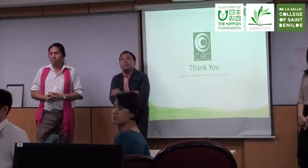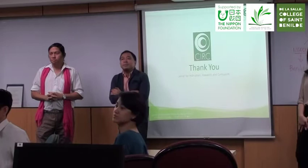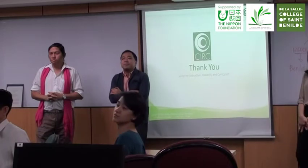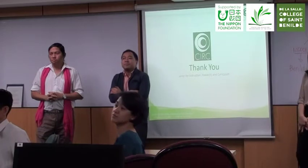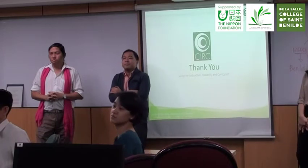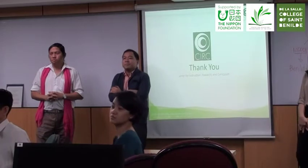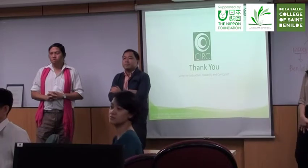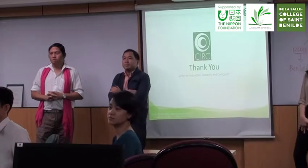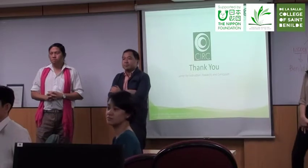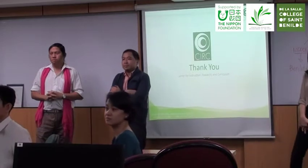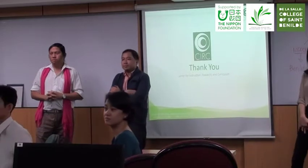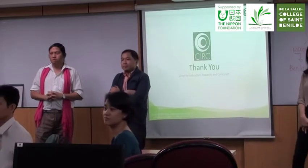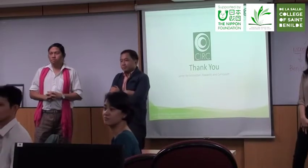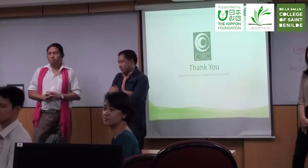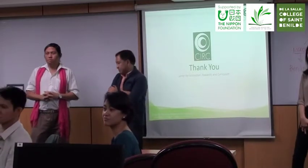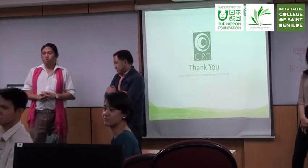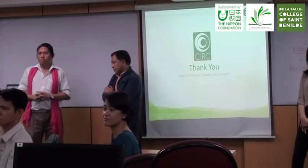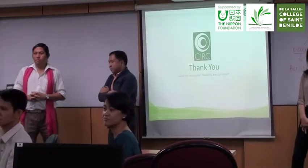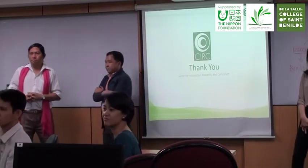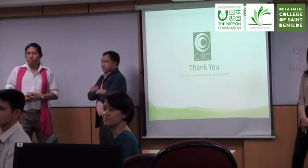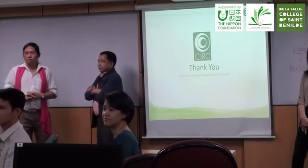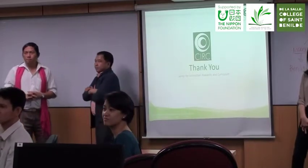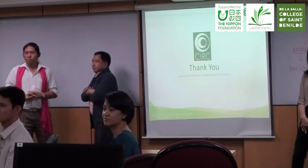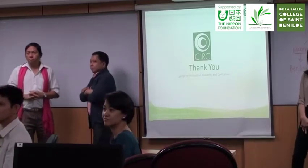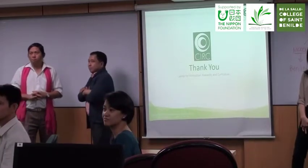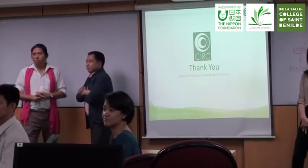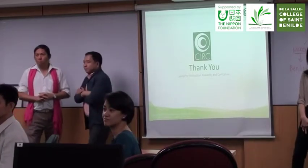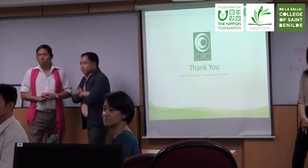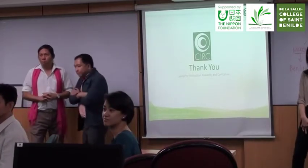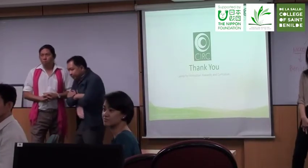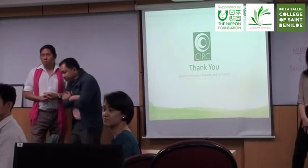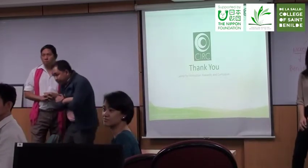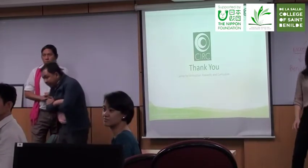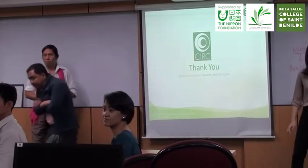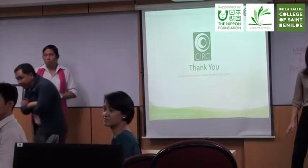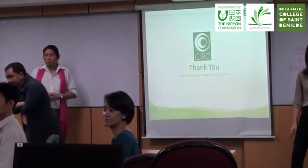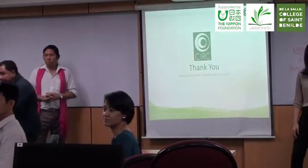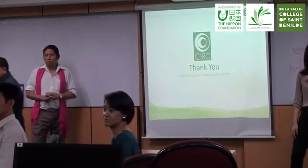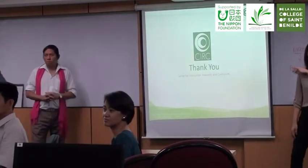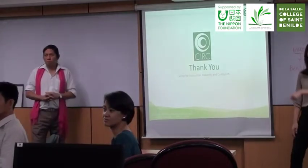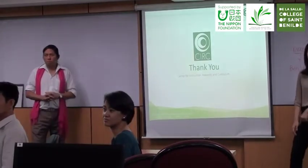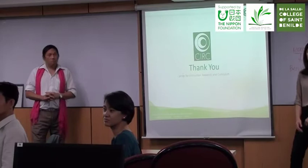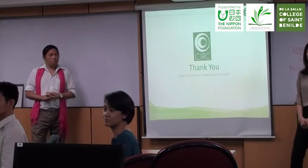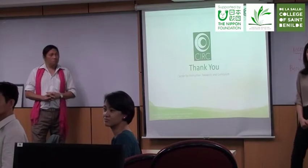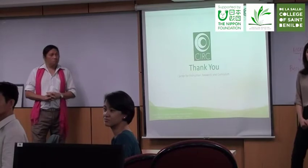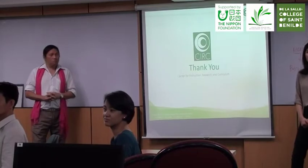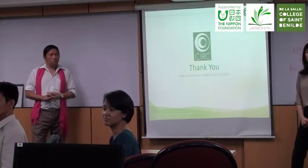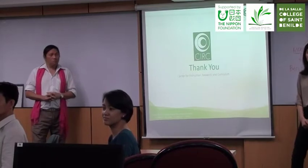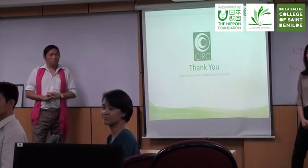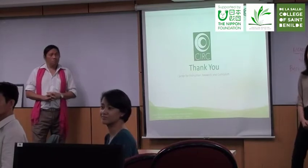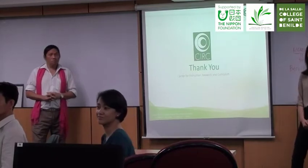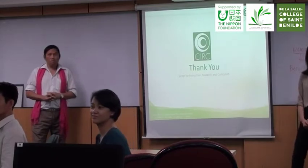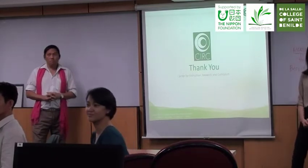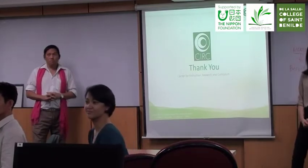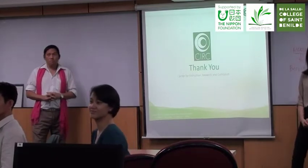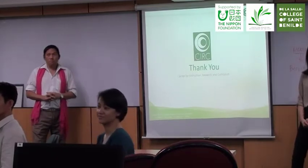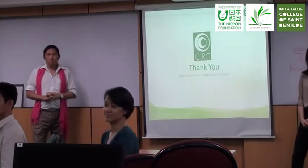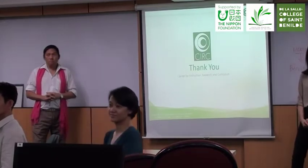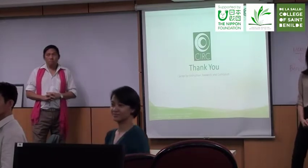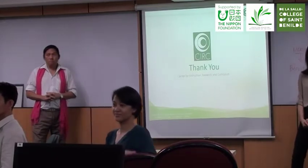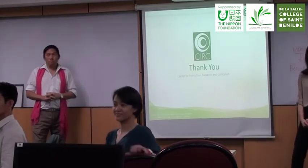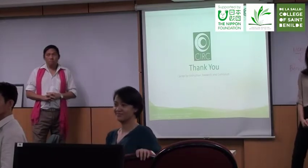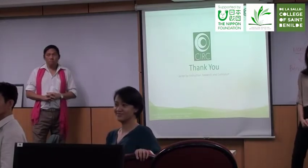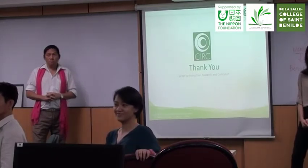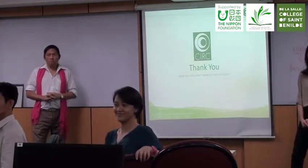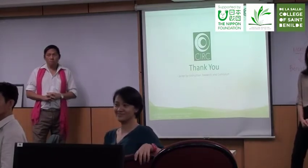they gave us training for MOODLE, the CIRC station was here. So I hope it will just be a review. Det